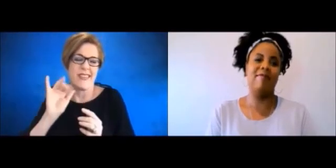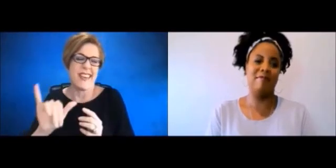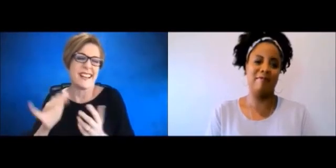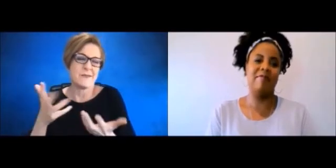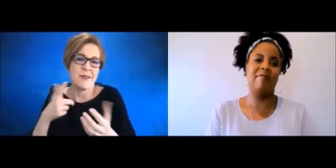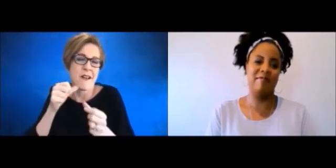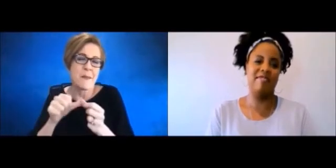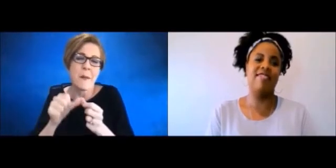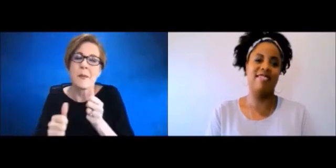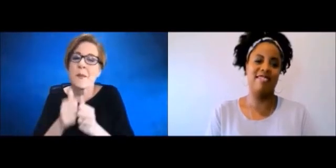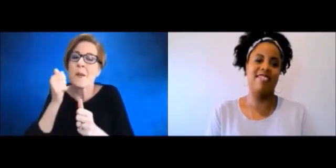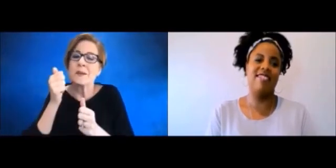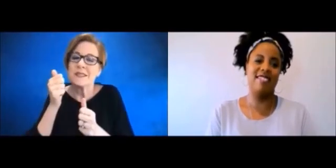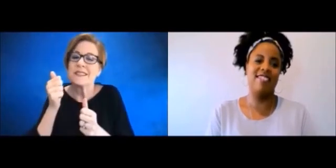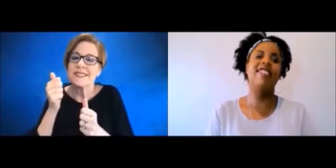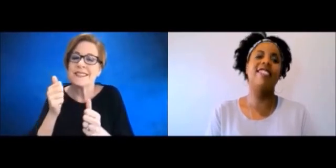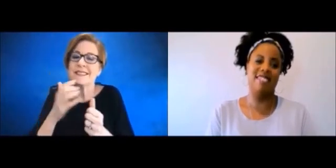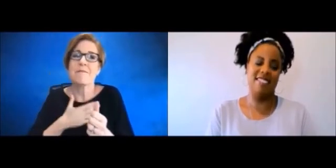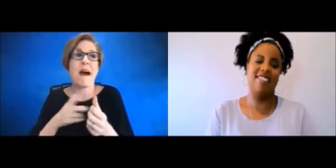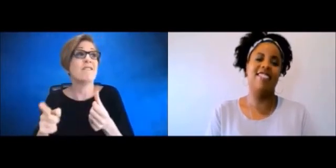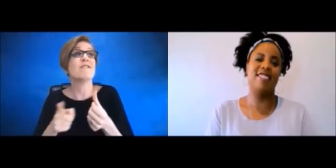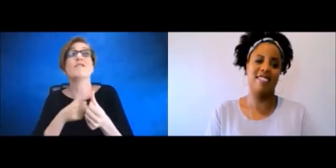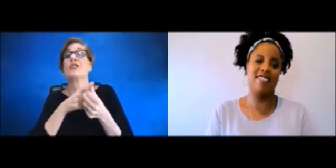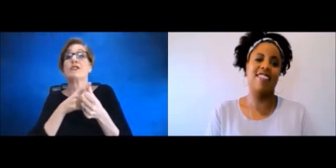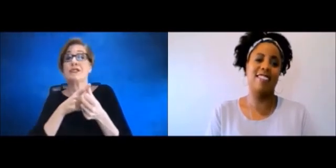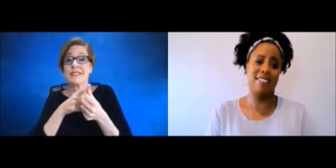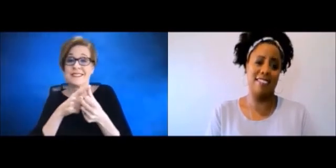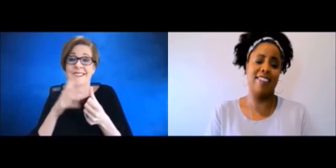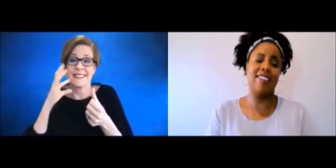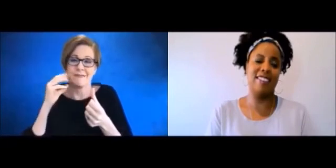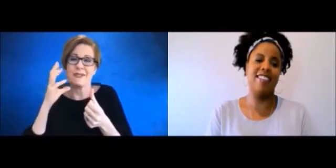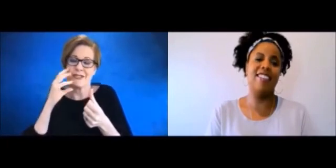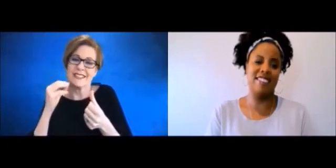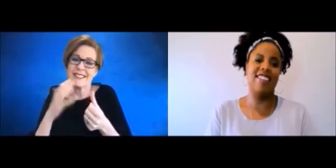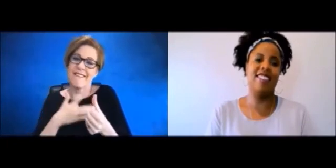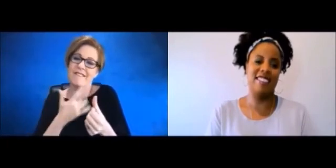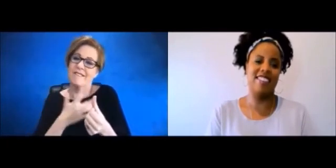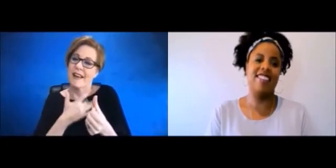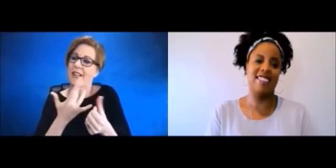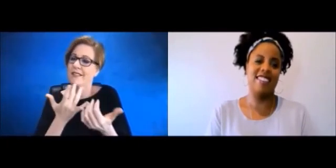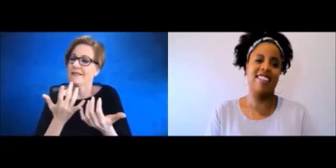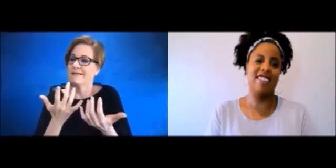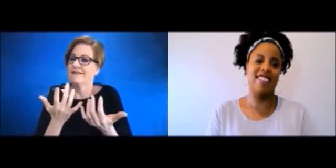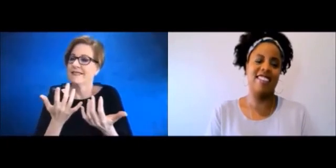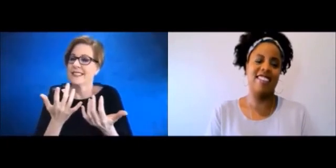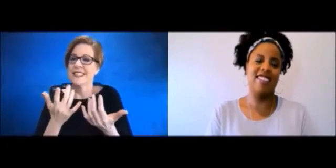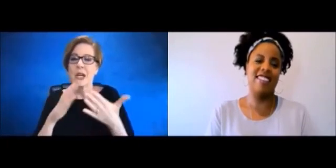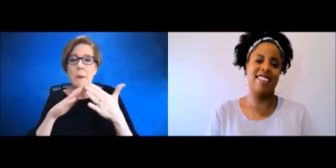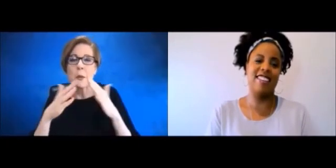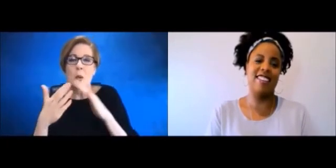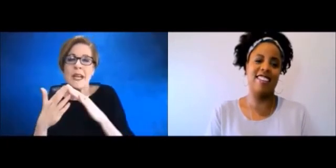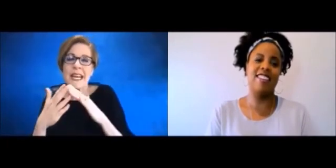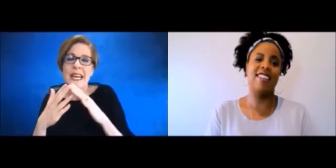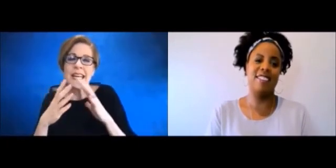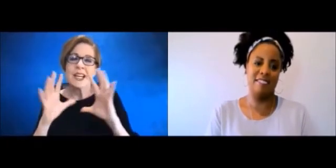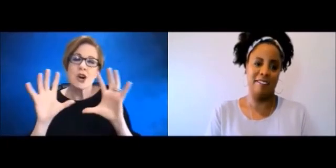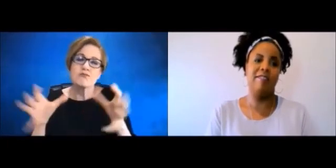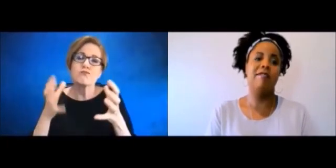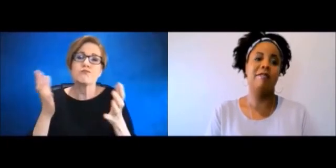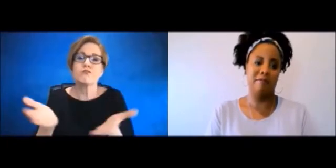most. So my first experiences coming back from Gallaudet were being lifted up and cared for